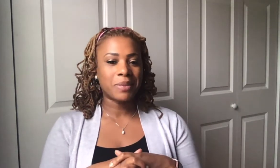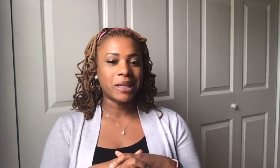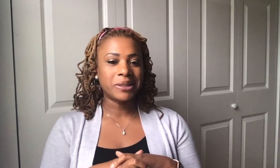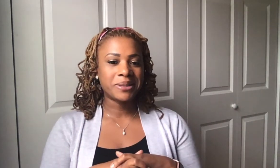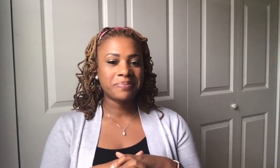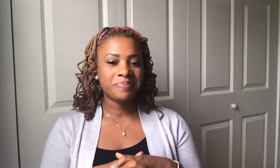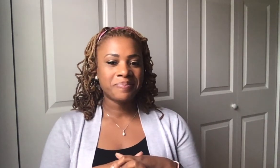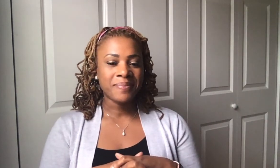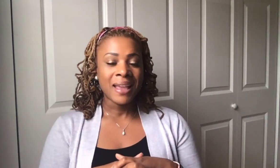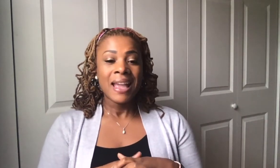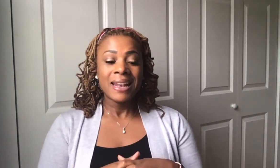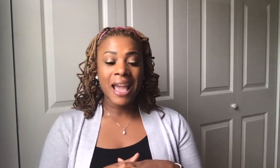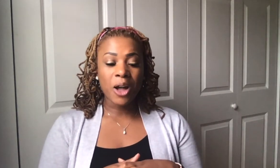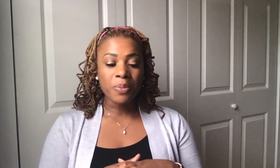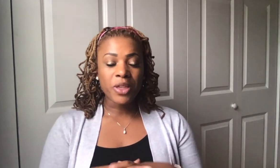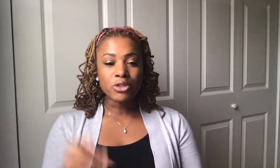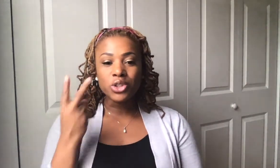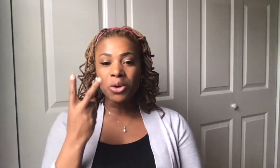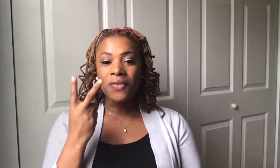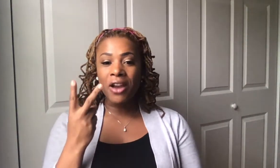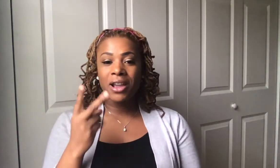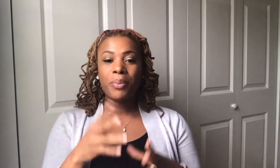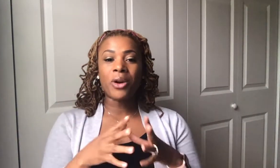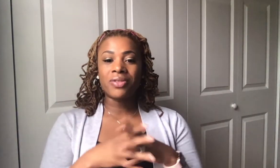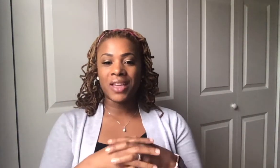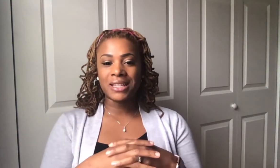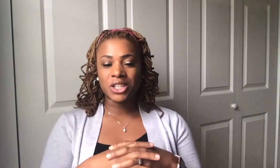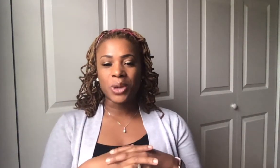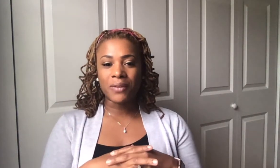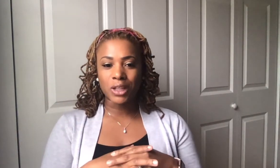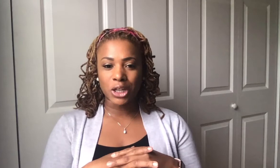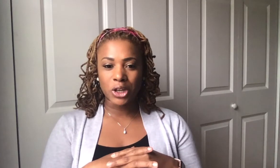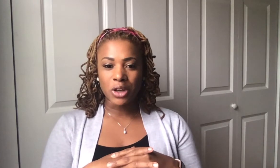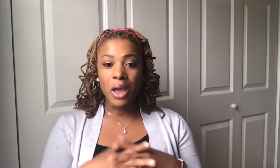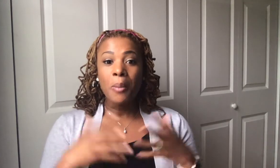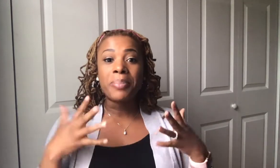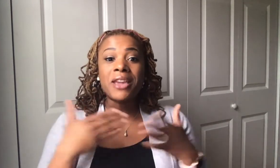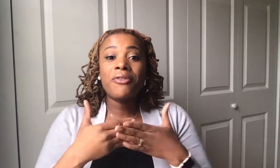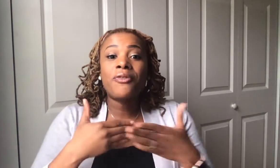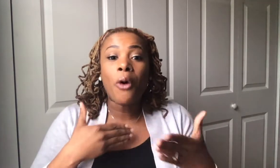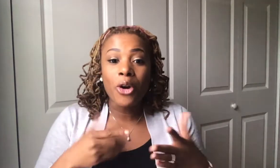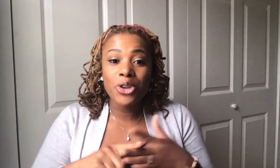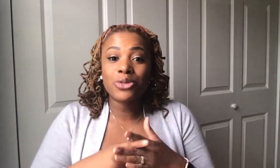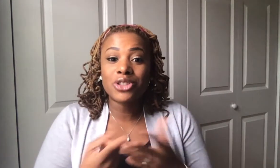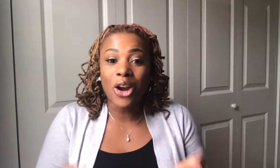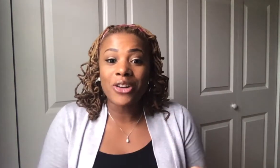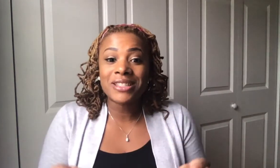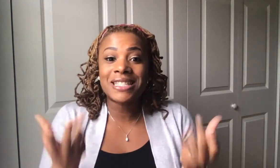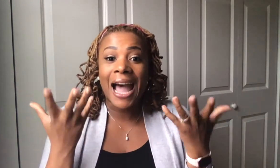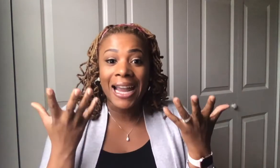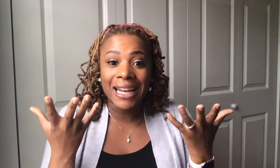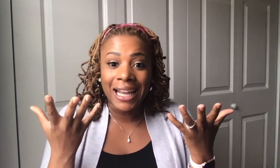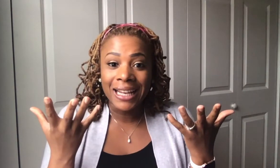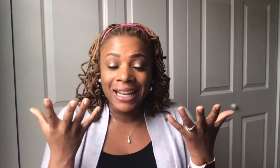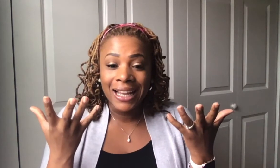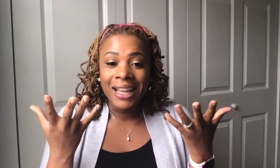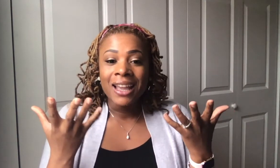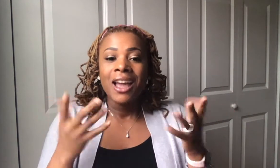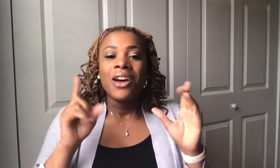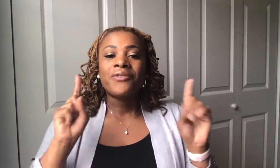else. Now, there's two very important things that you have to learn before you start signing. First